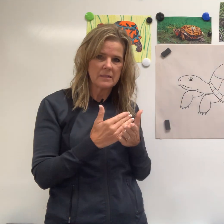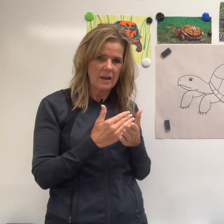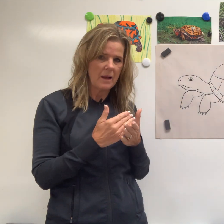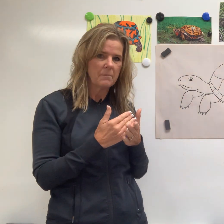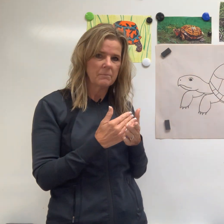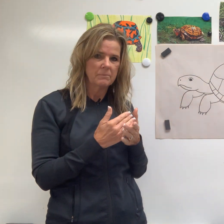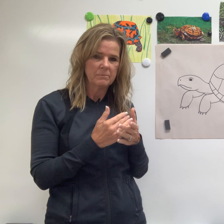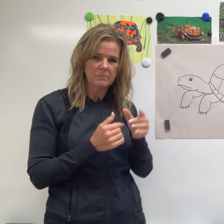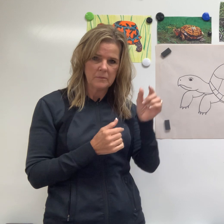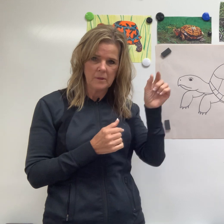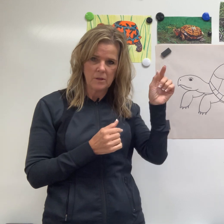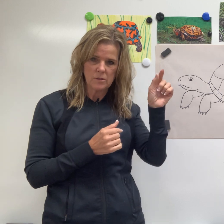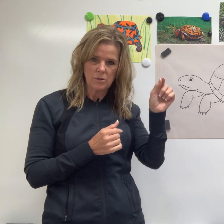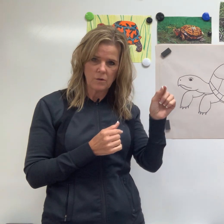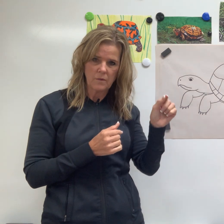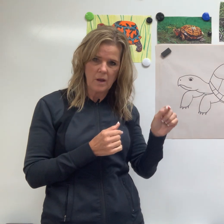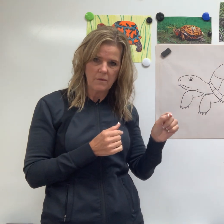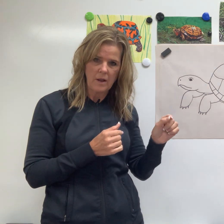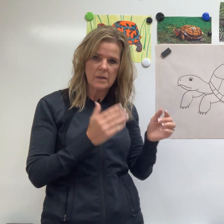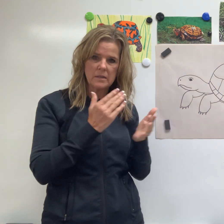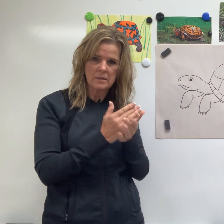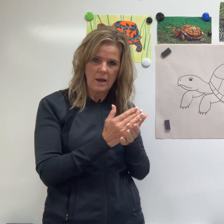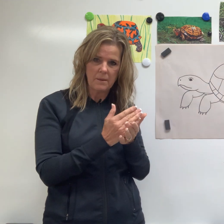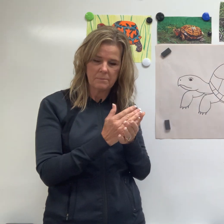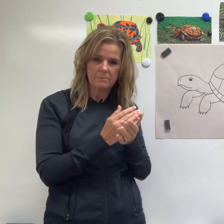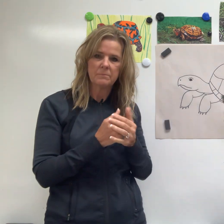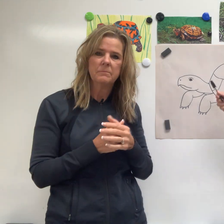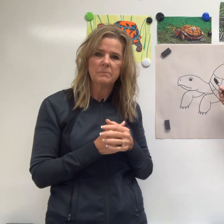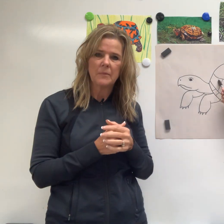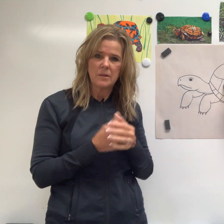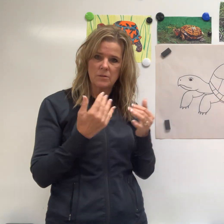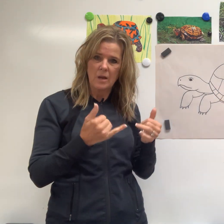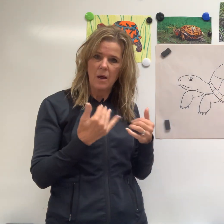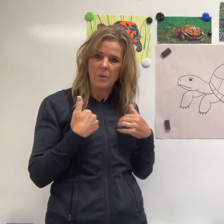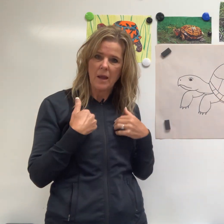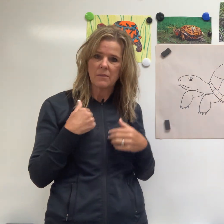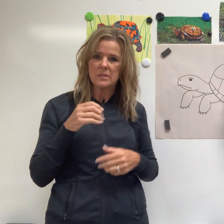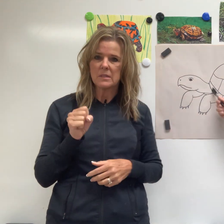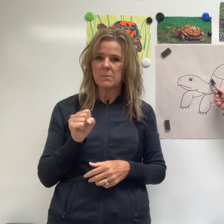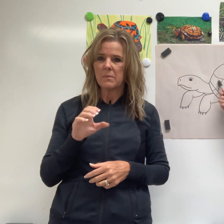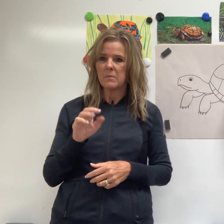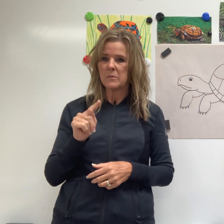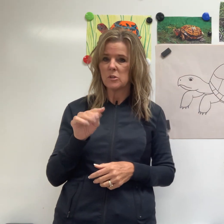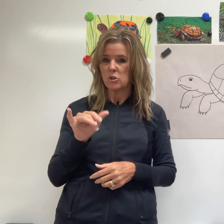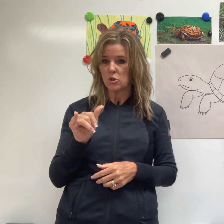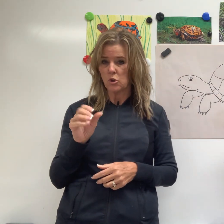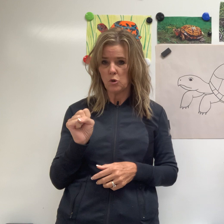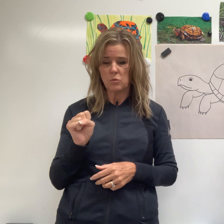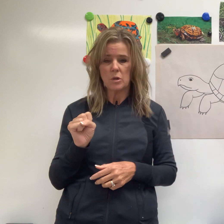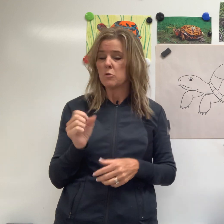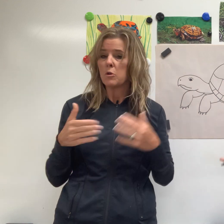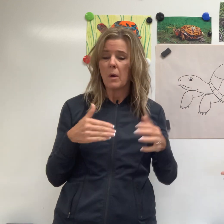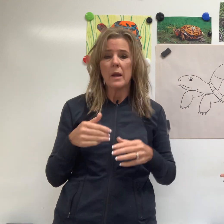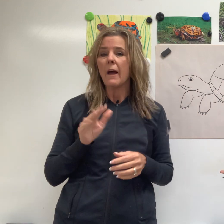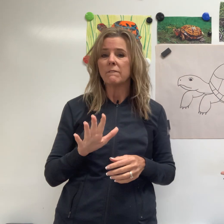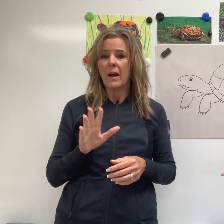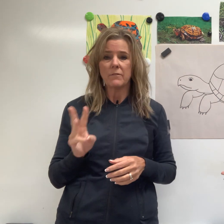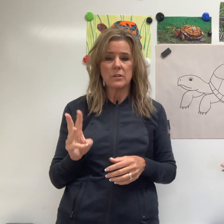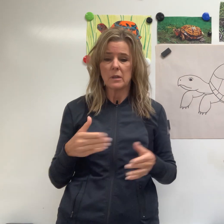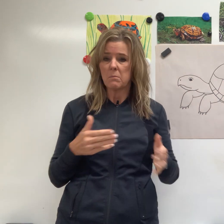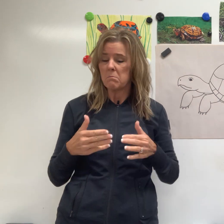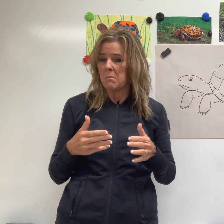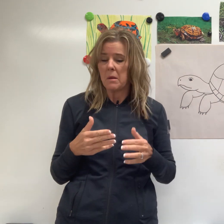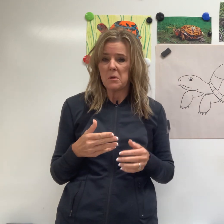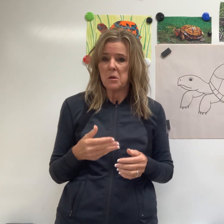stop. This curve line to that curve line, stop. So now we have some scutes. You might have 5 or 6 in this row. You might only have room for